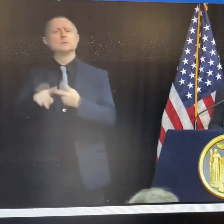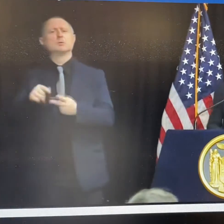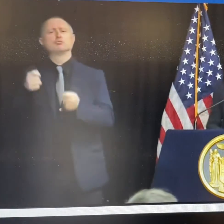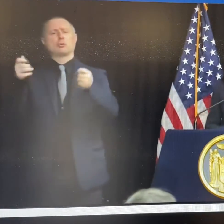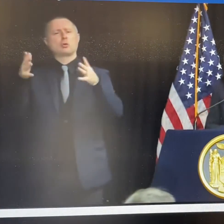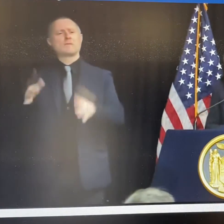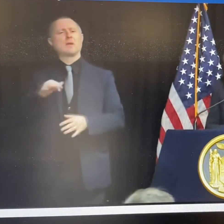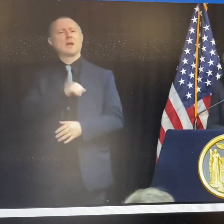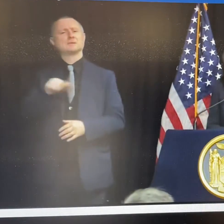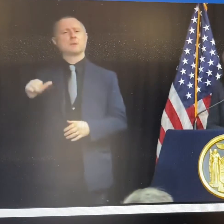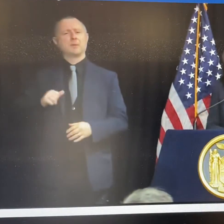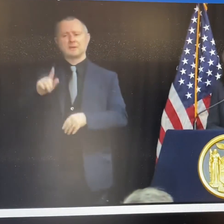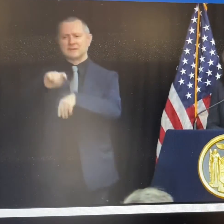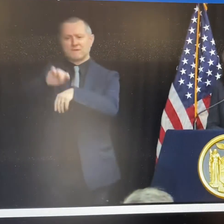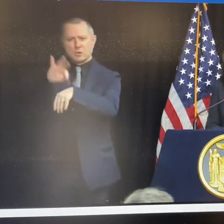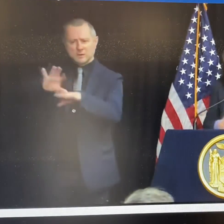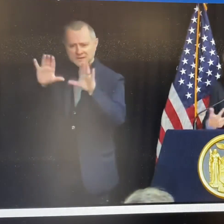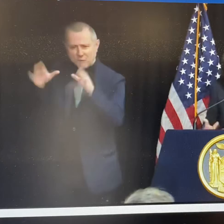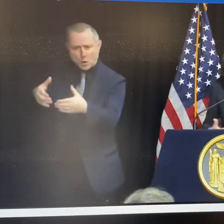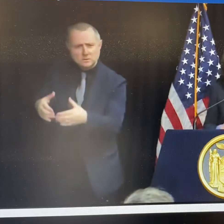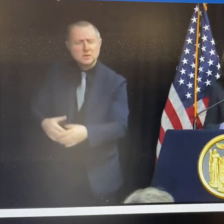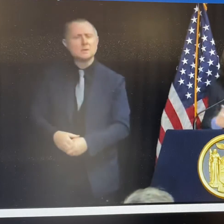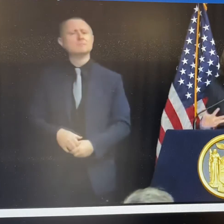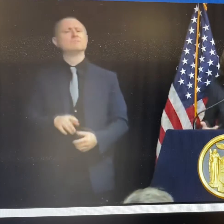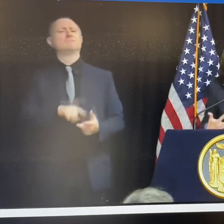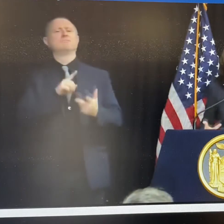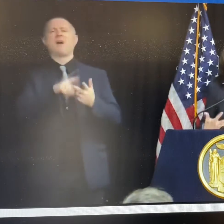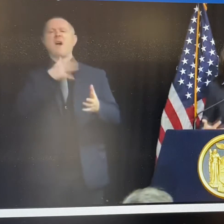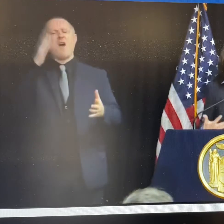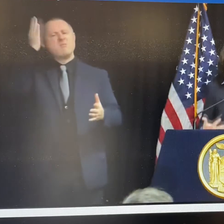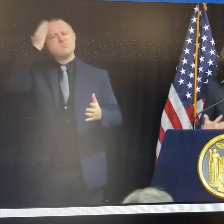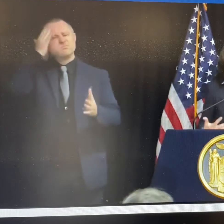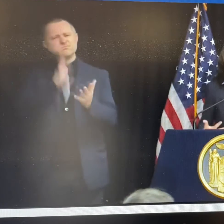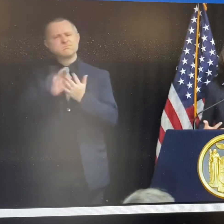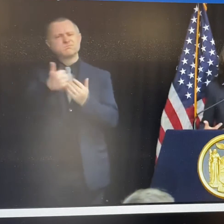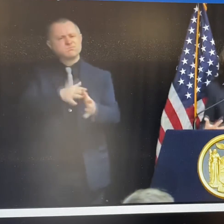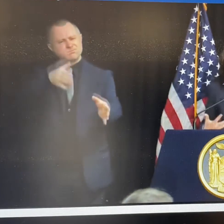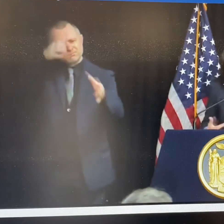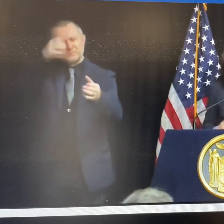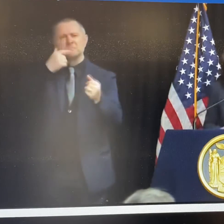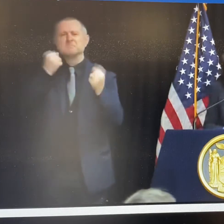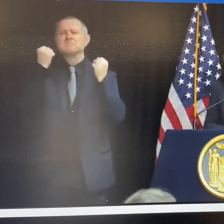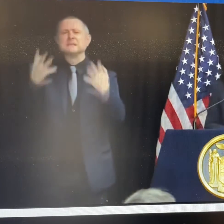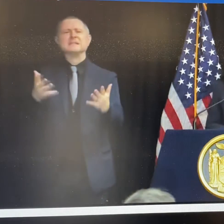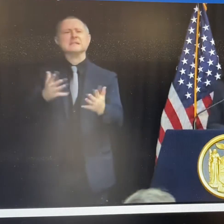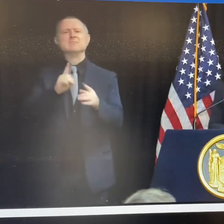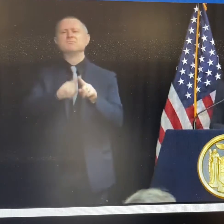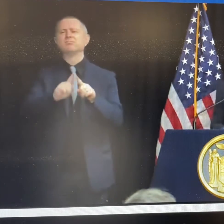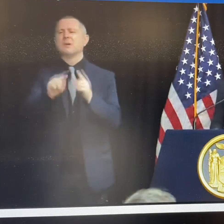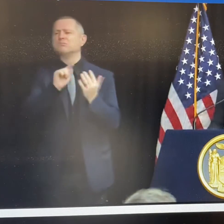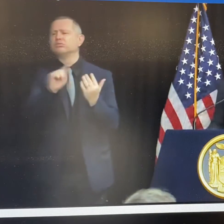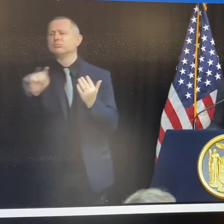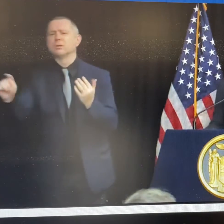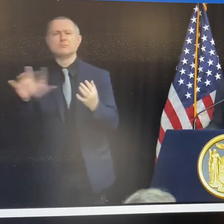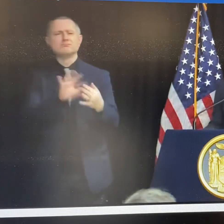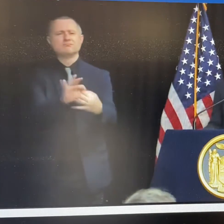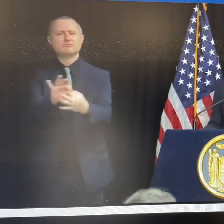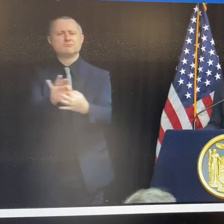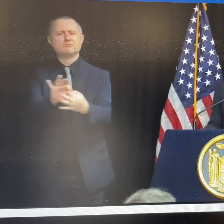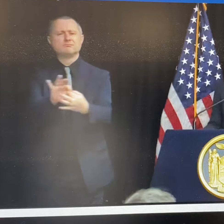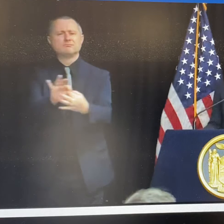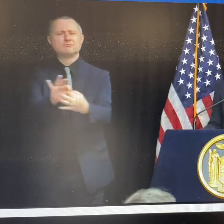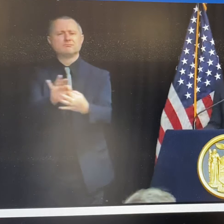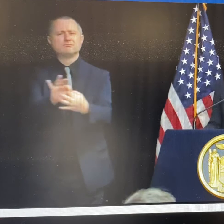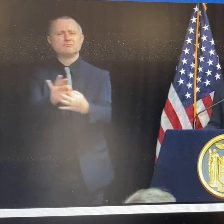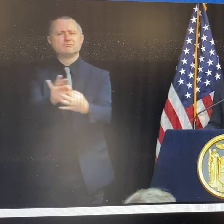well. And she just has that demeanor and those relationships that are already existing that are going to truly benefit us as we